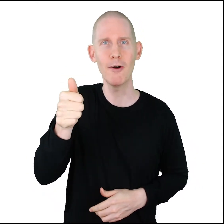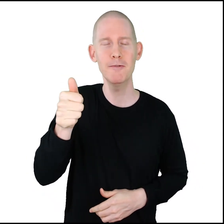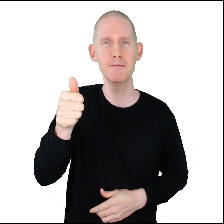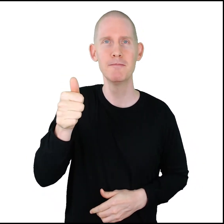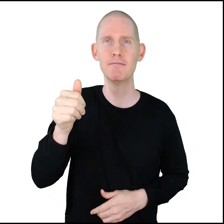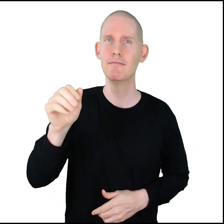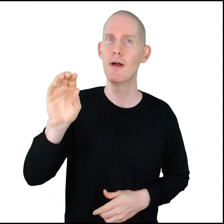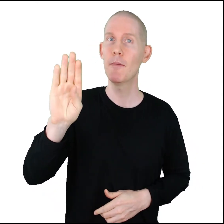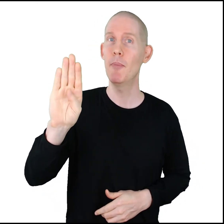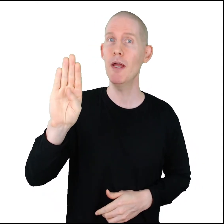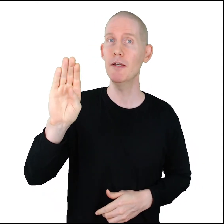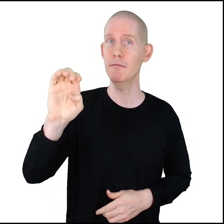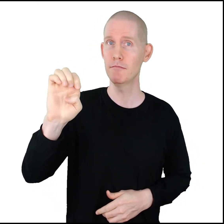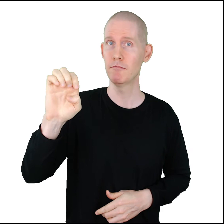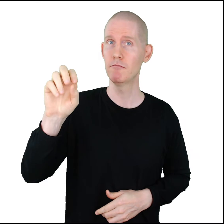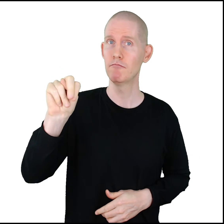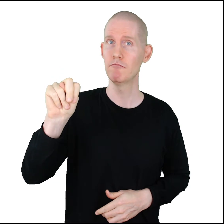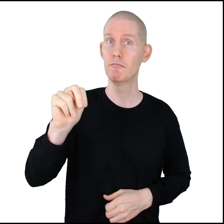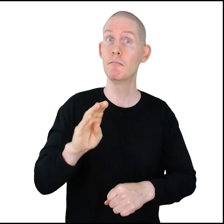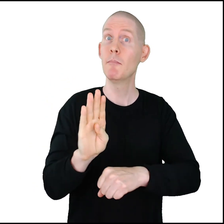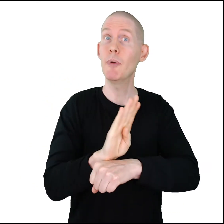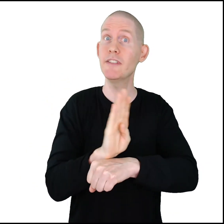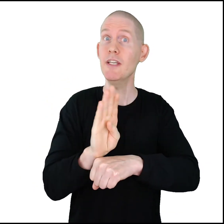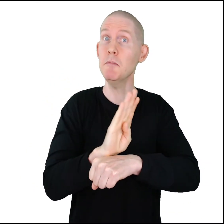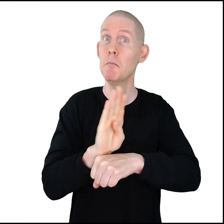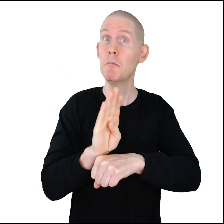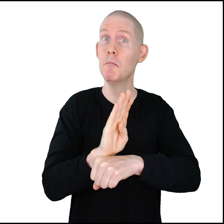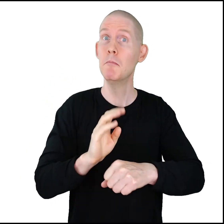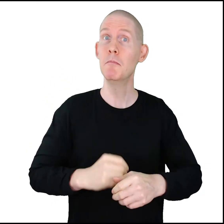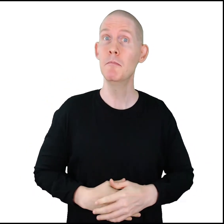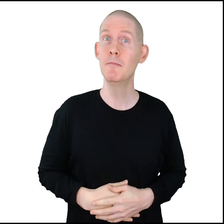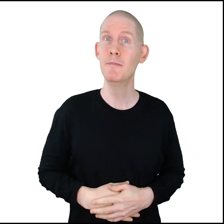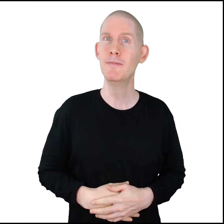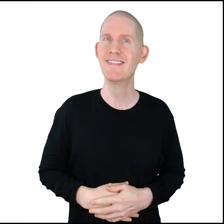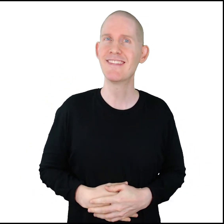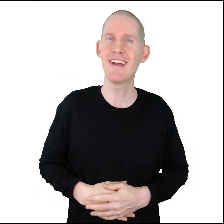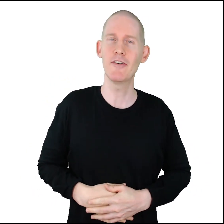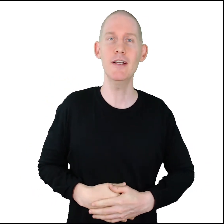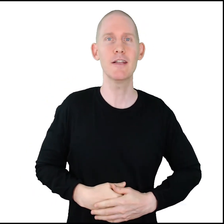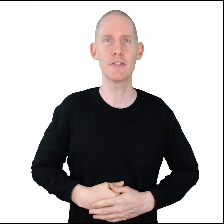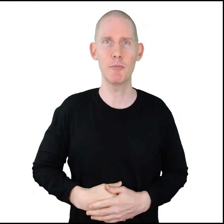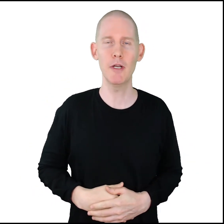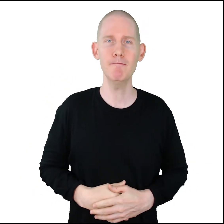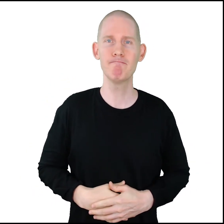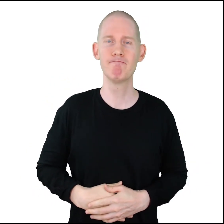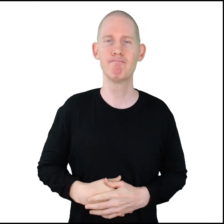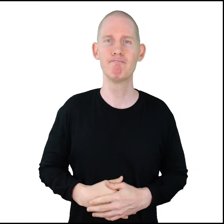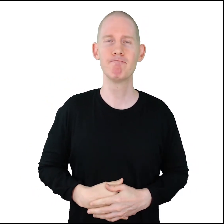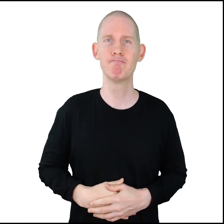Tomorrow, Ben, busy. All right, let's speed up.